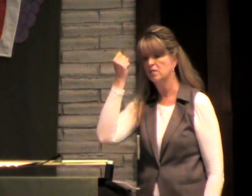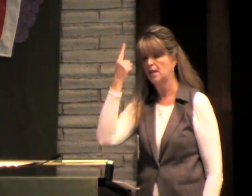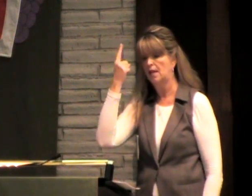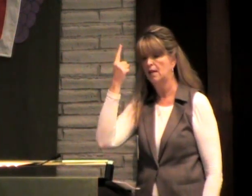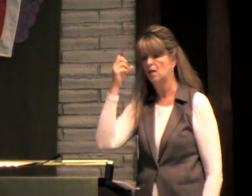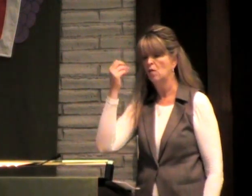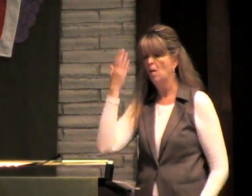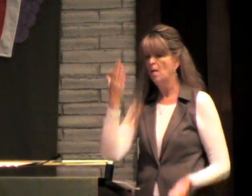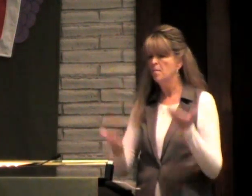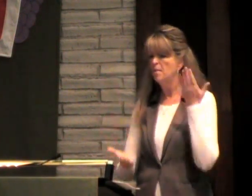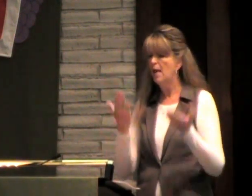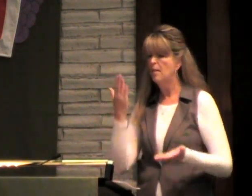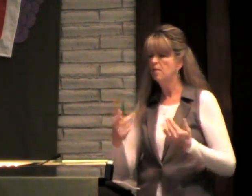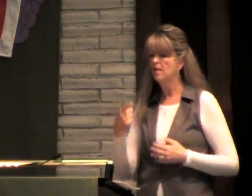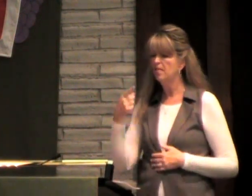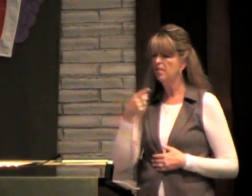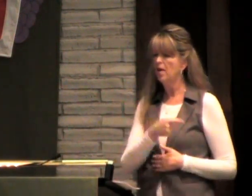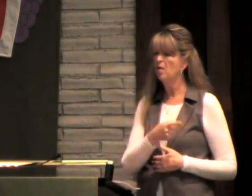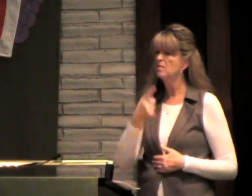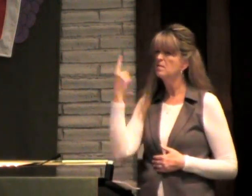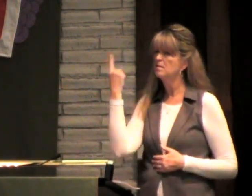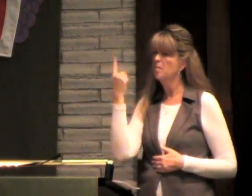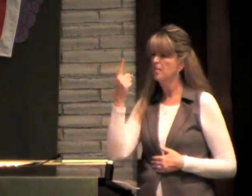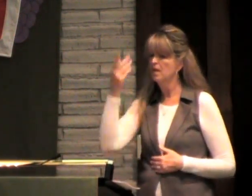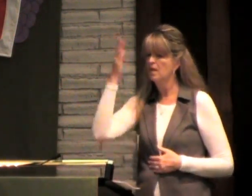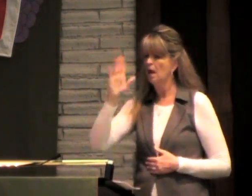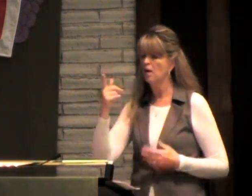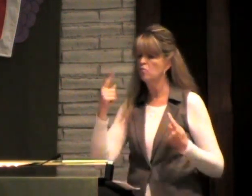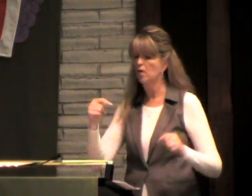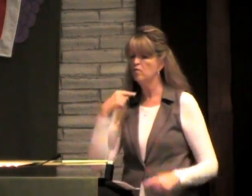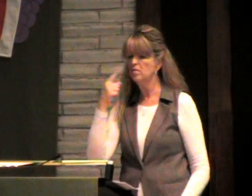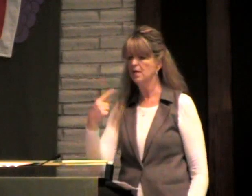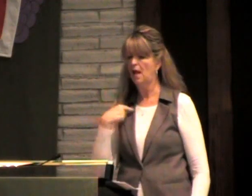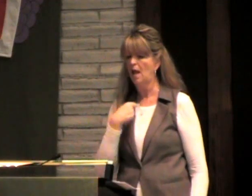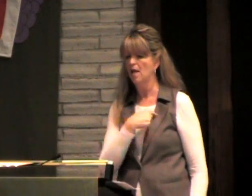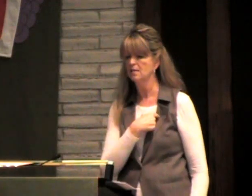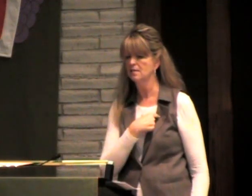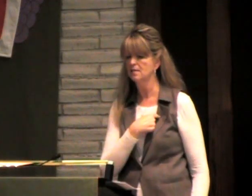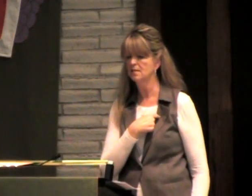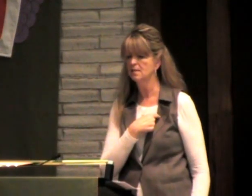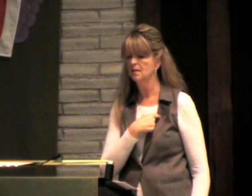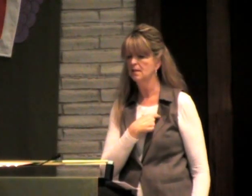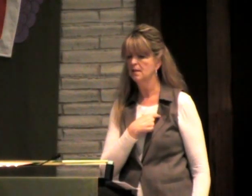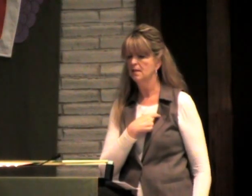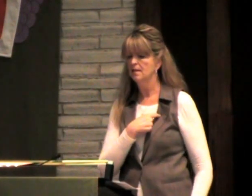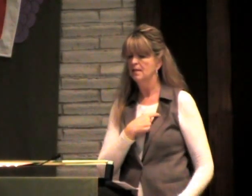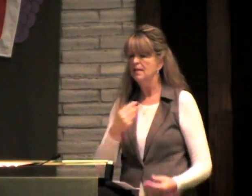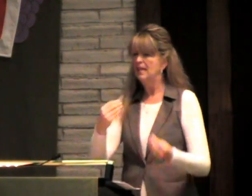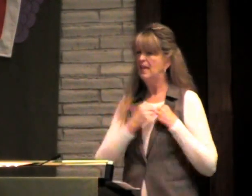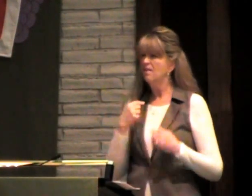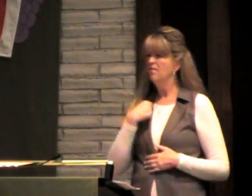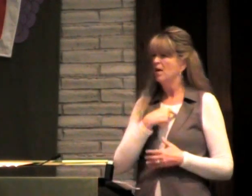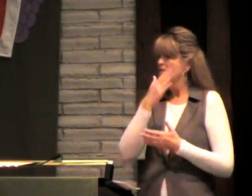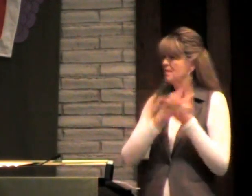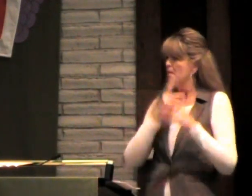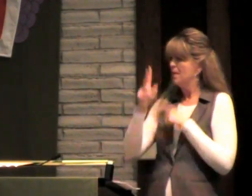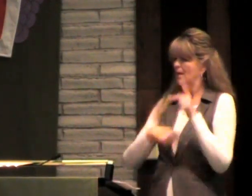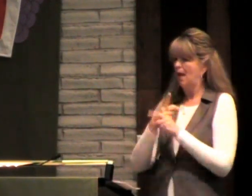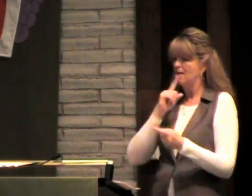peace that surpasses all understanding. So maybe there's something there that God's trying to tell us.